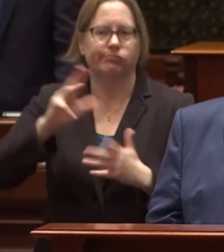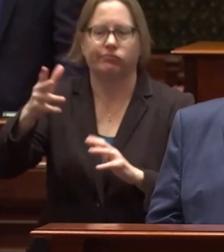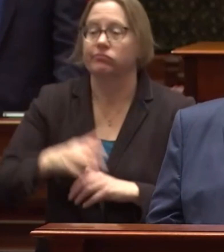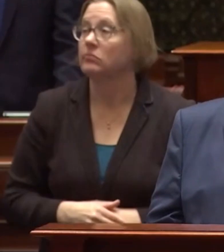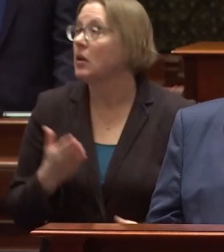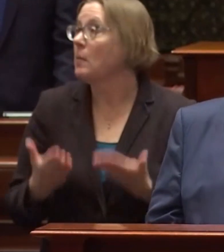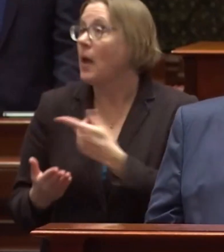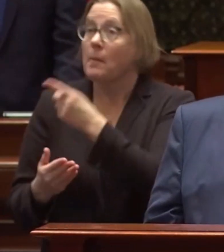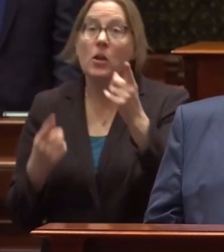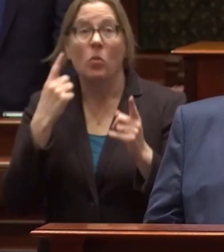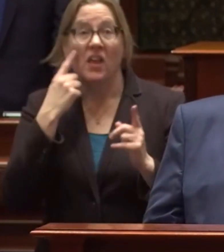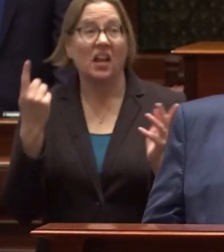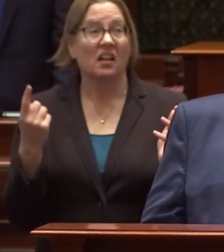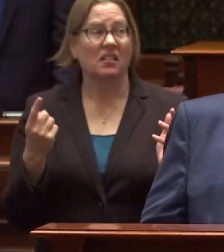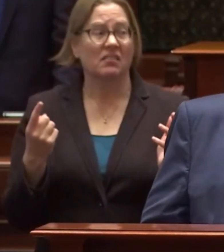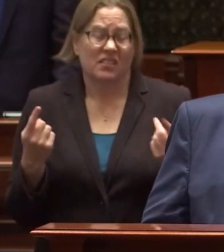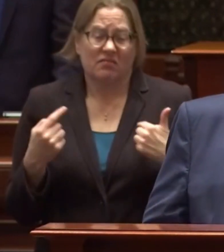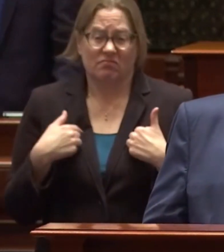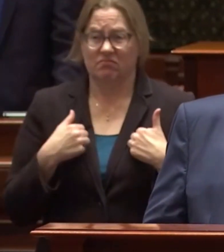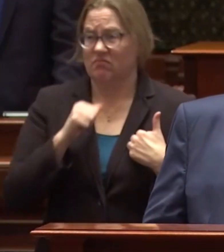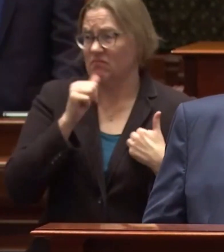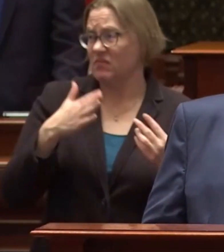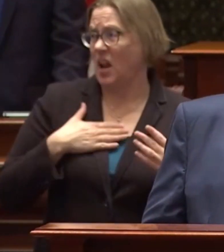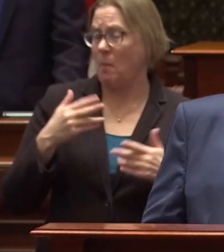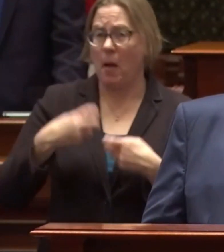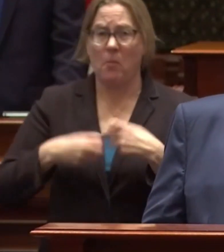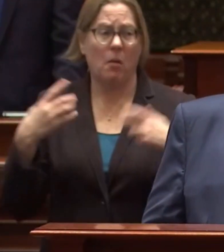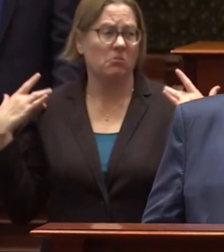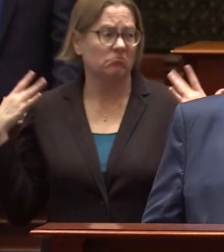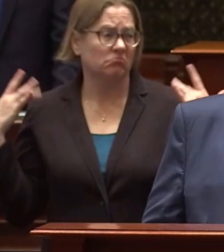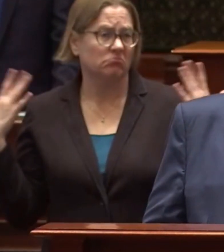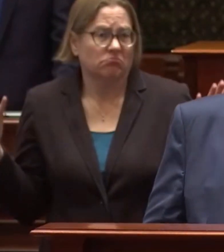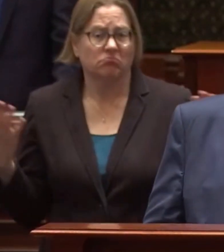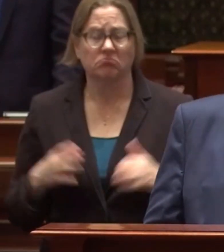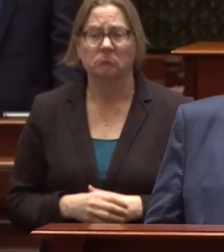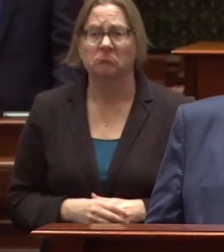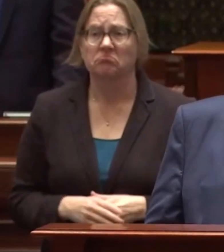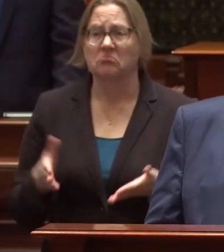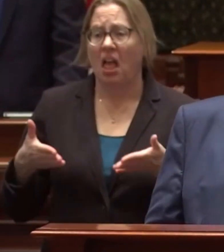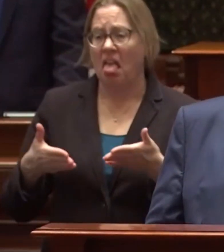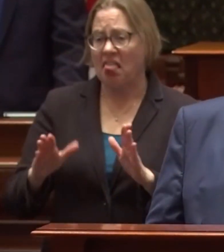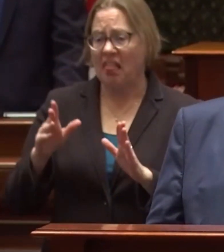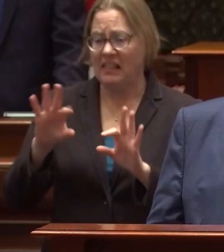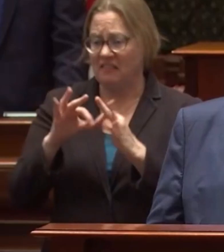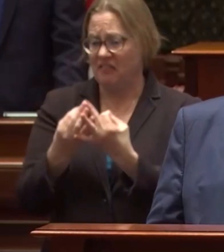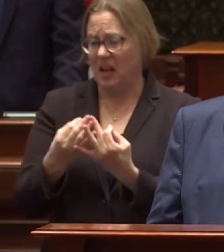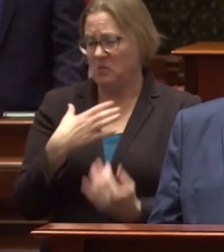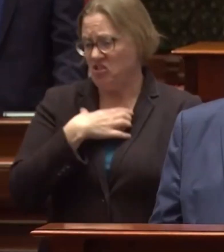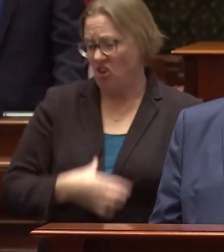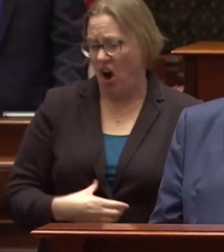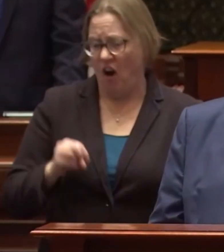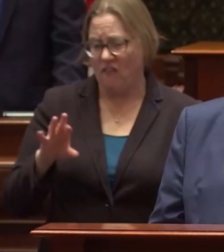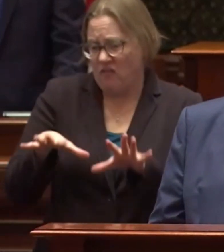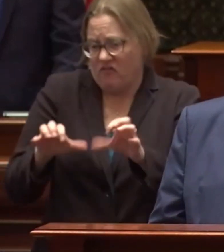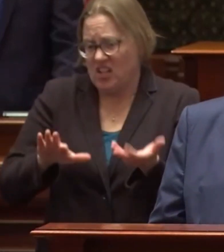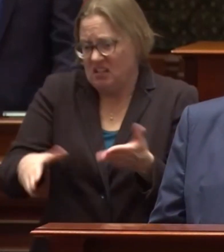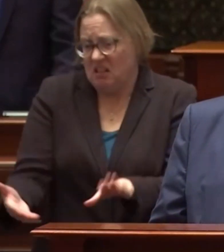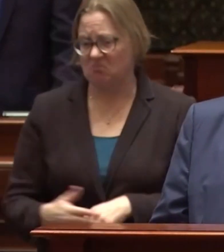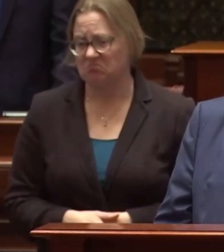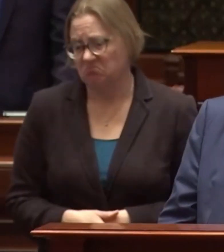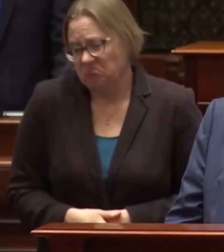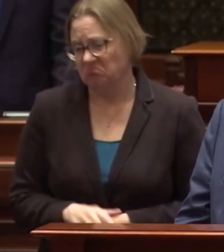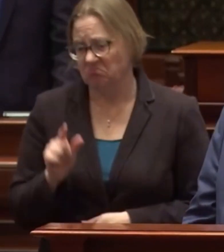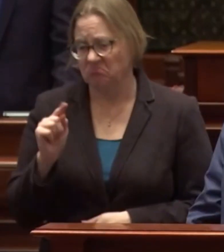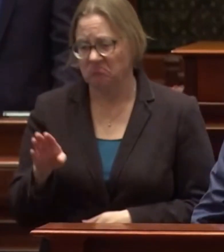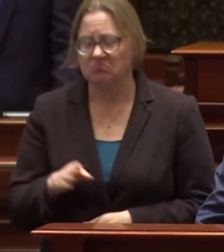think that we should just say, this is not our problem, and that we should let the migrant families starve or freeze to death.